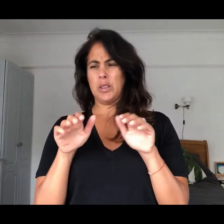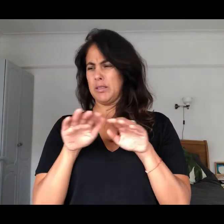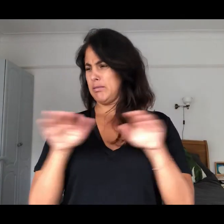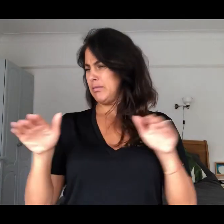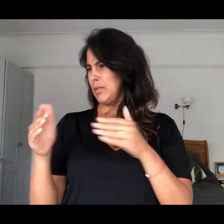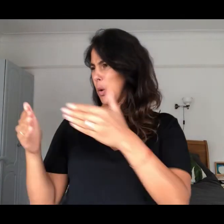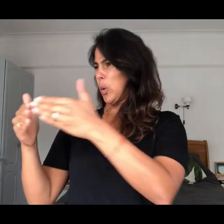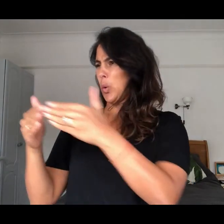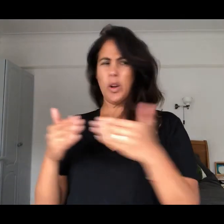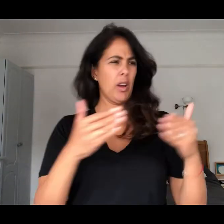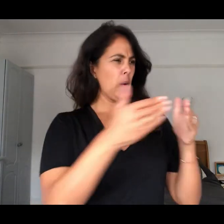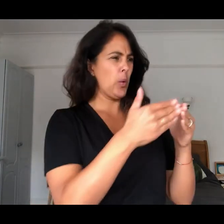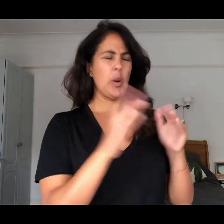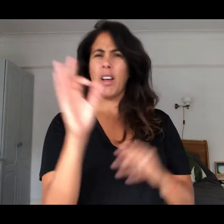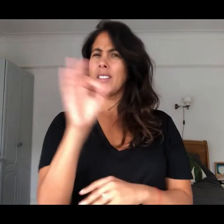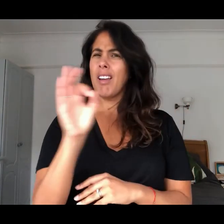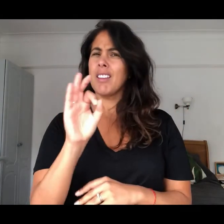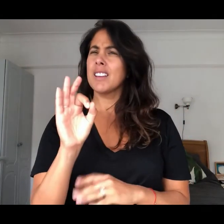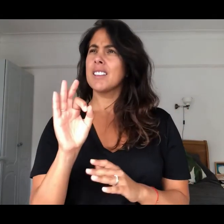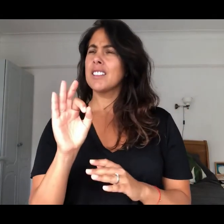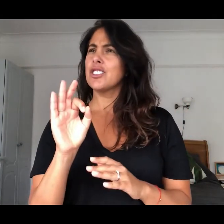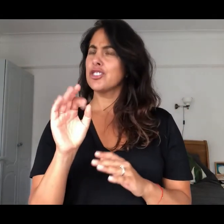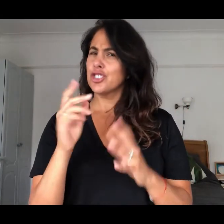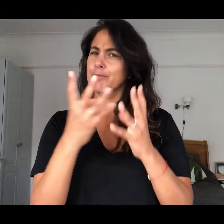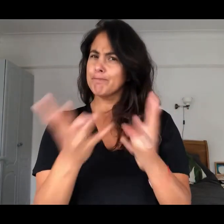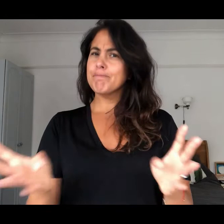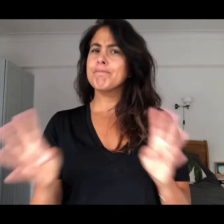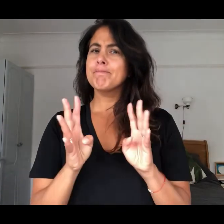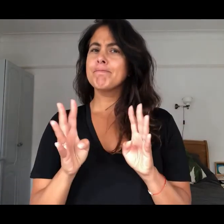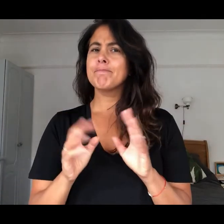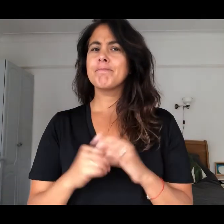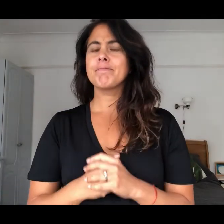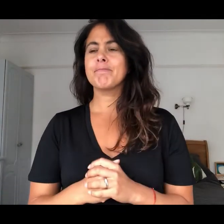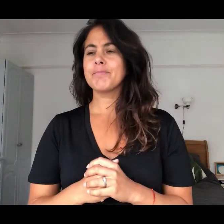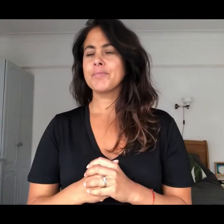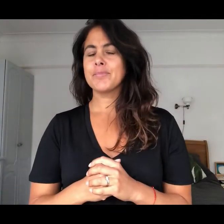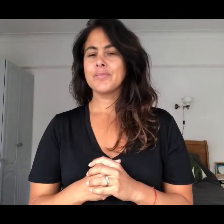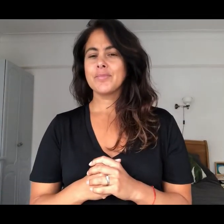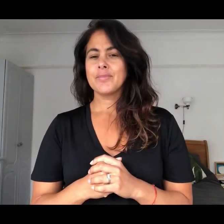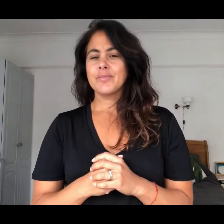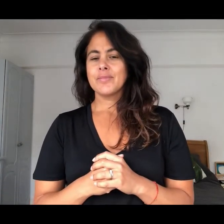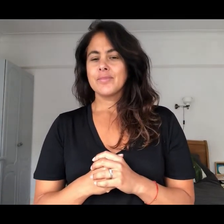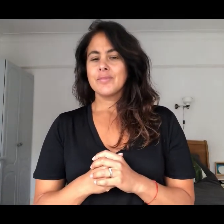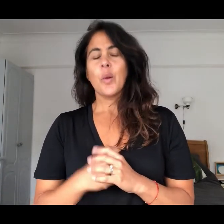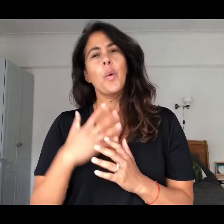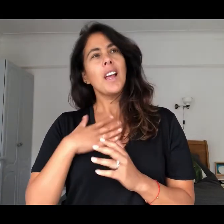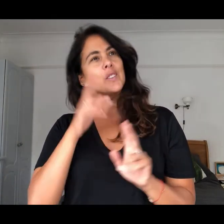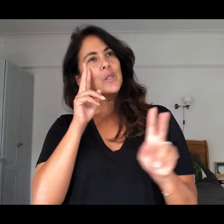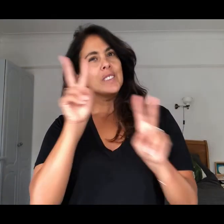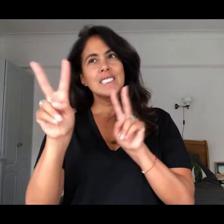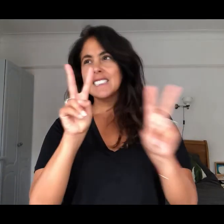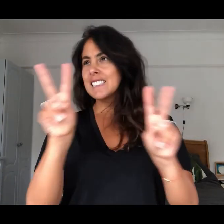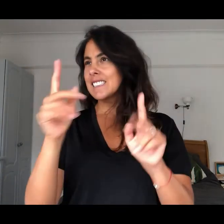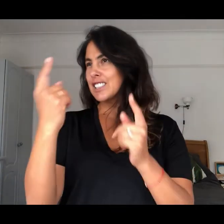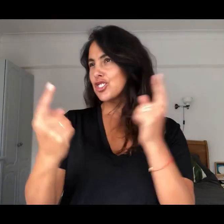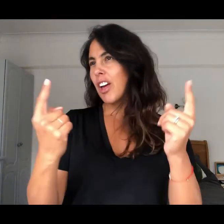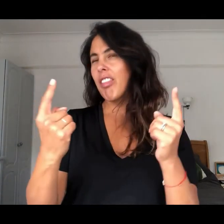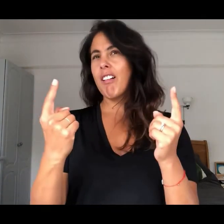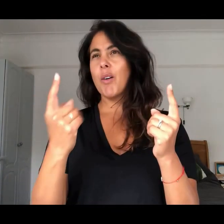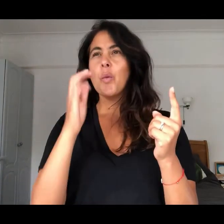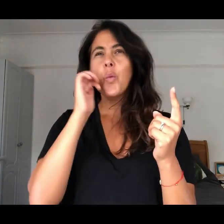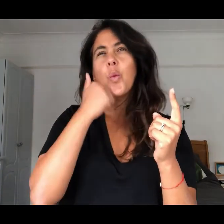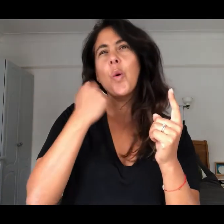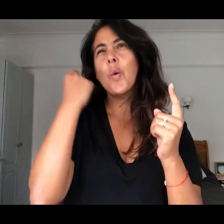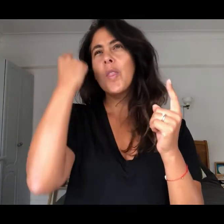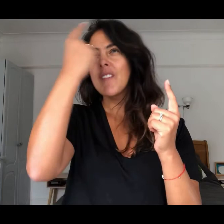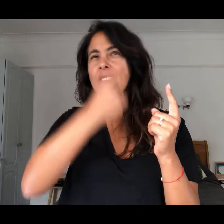No awkward corners, no sharp elbows jockeying for position. We like to see each